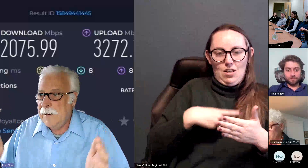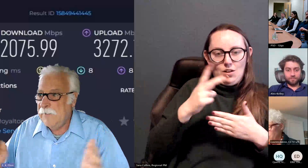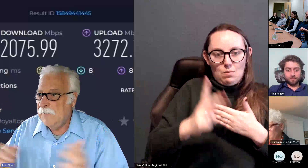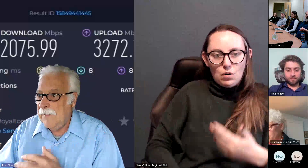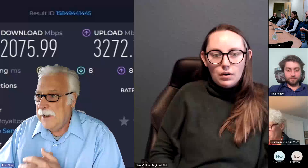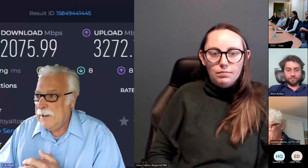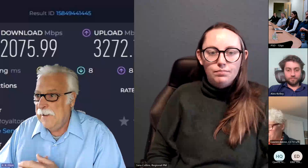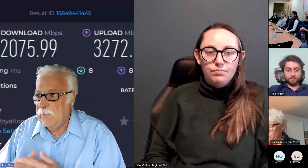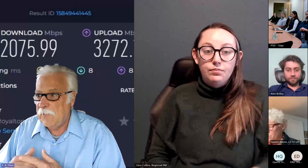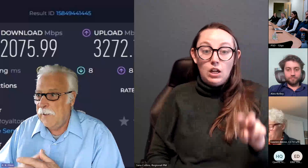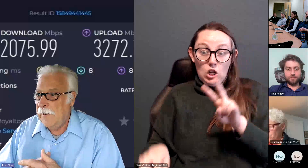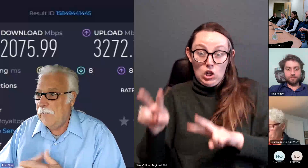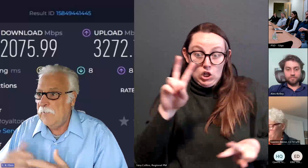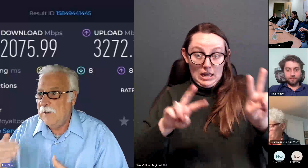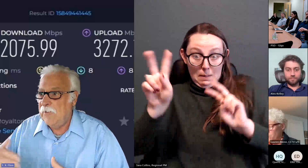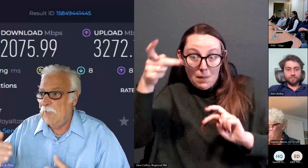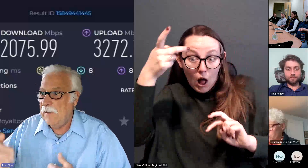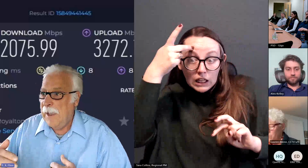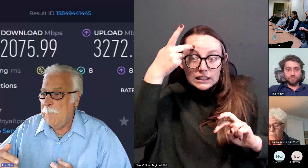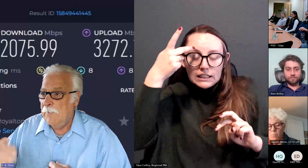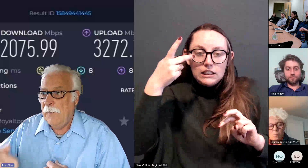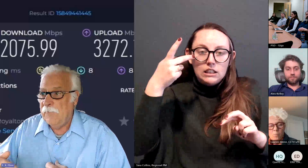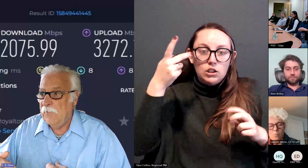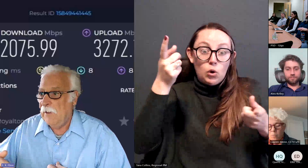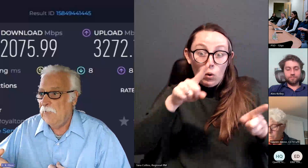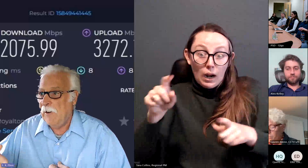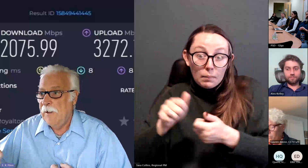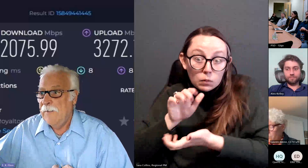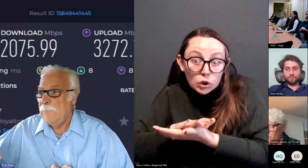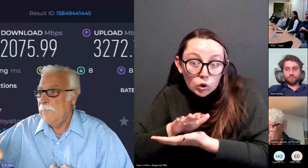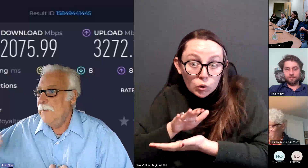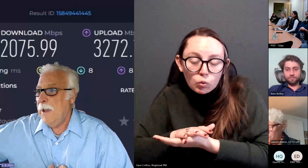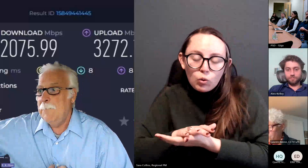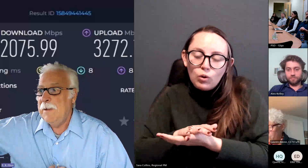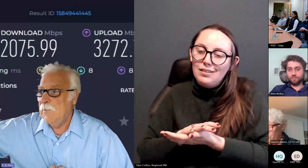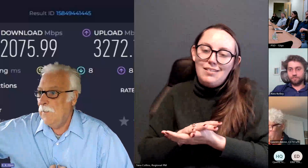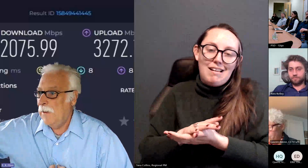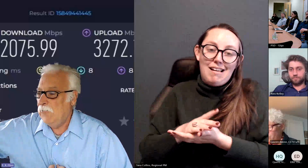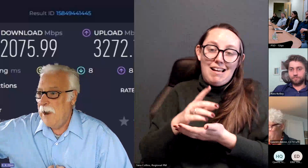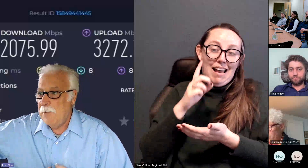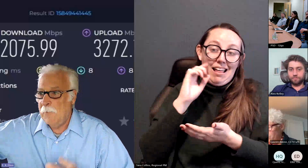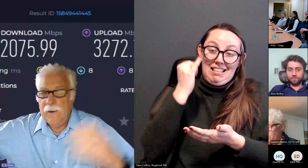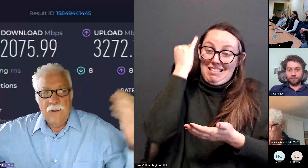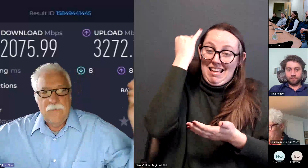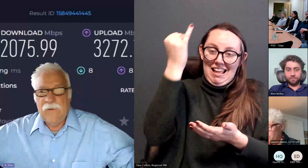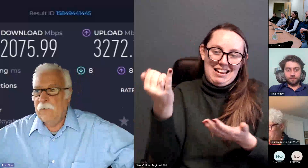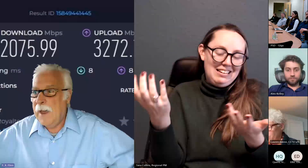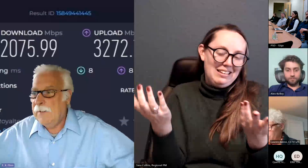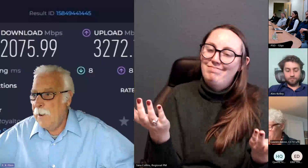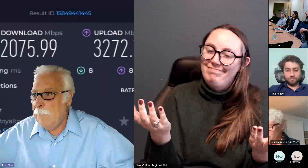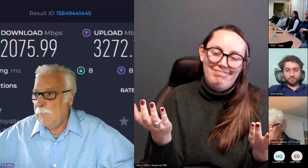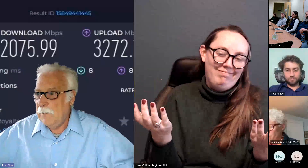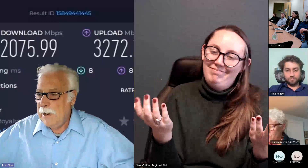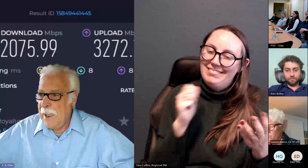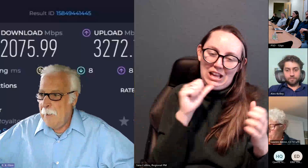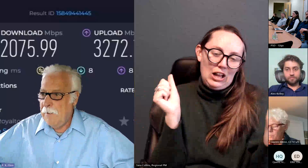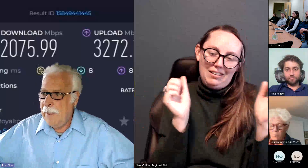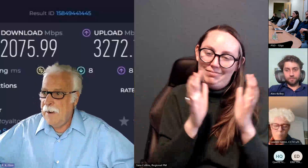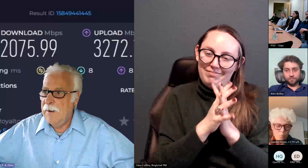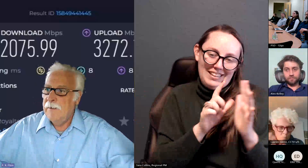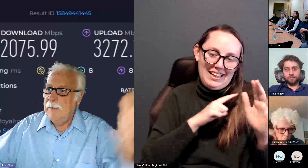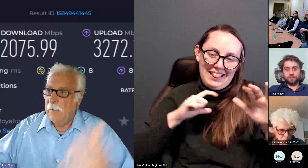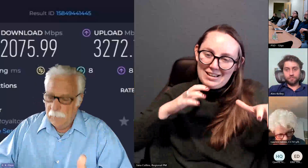hard for me to see that getting started at this stage of the game in the legislature. Not going to be until next January. There's a lot of time between